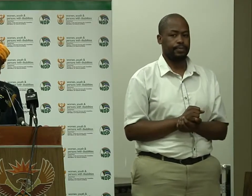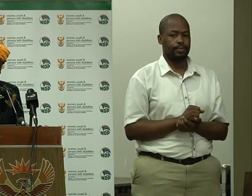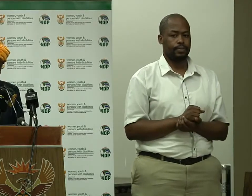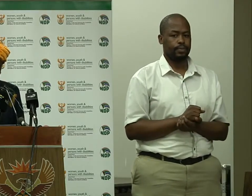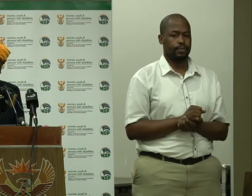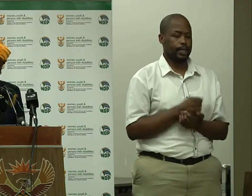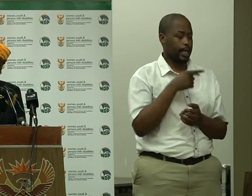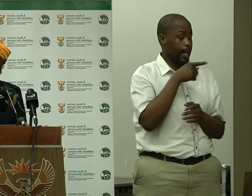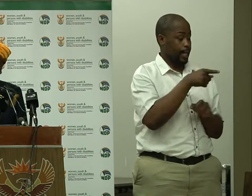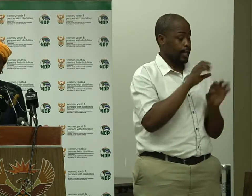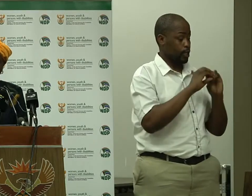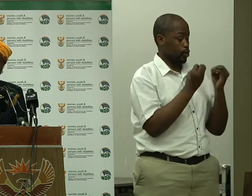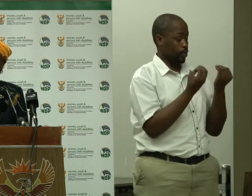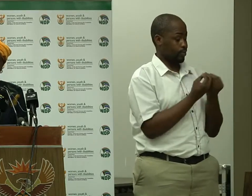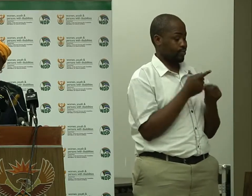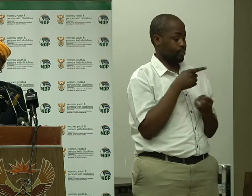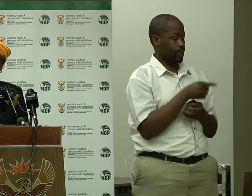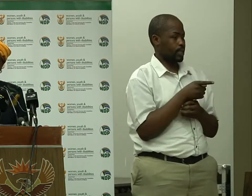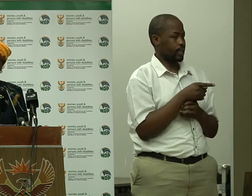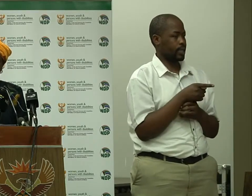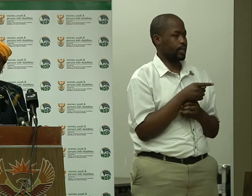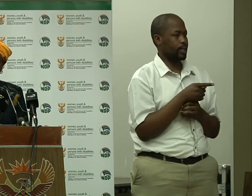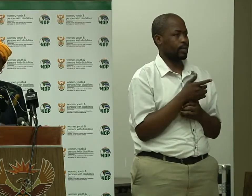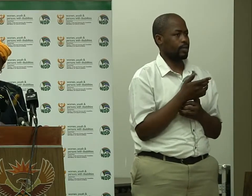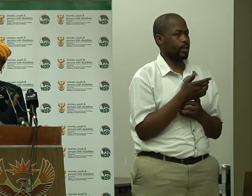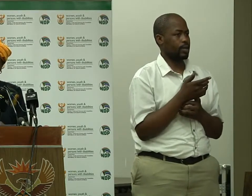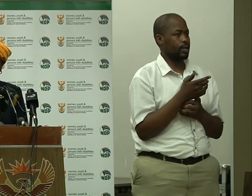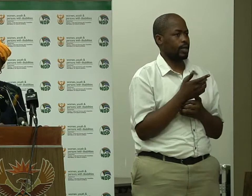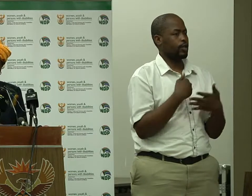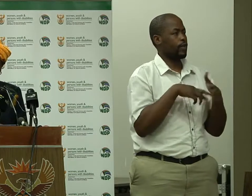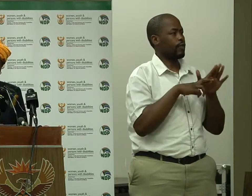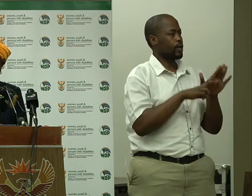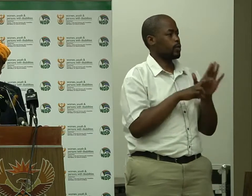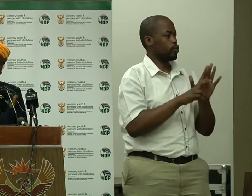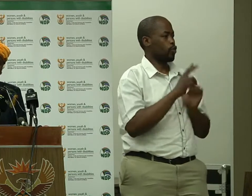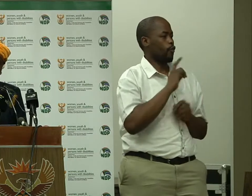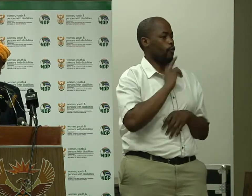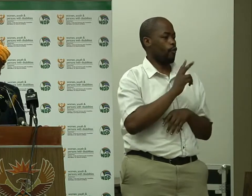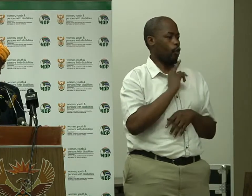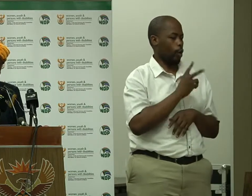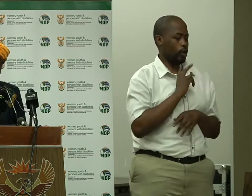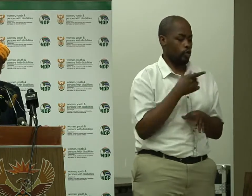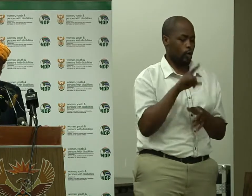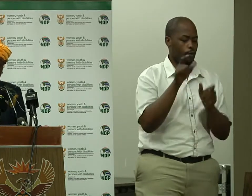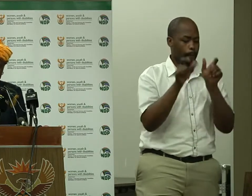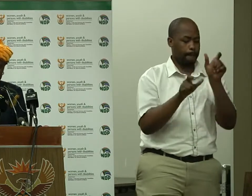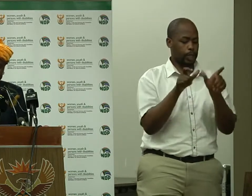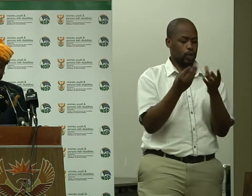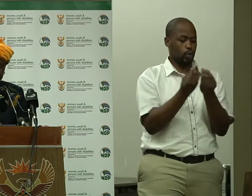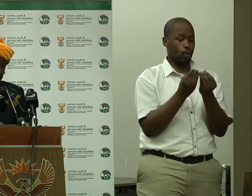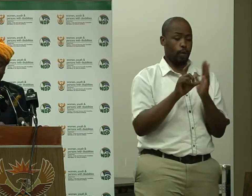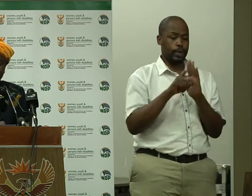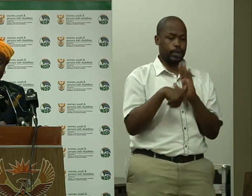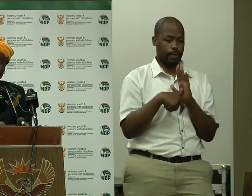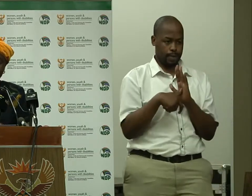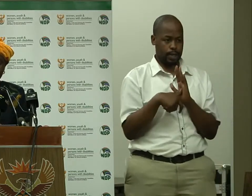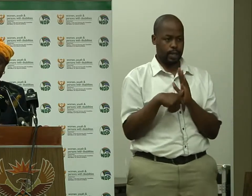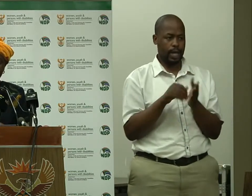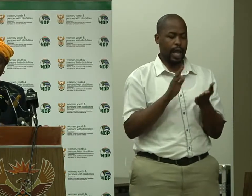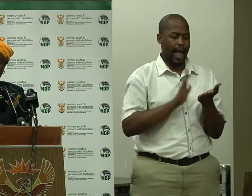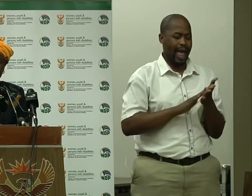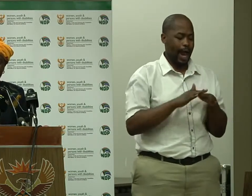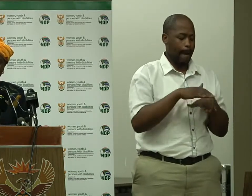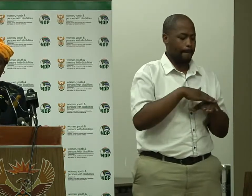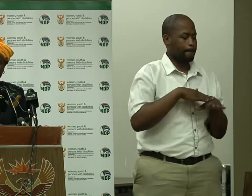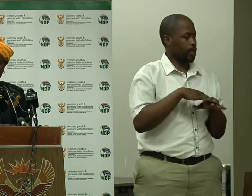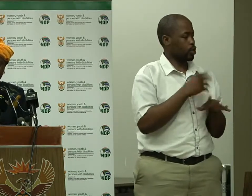These organizations constitute the representative voice of persons with disabilities and are